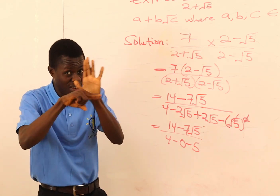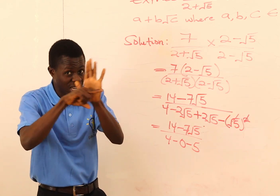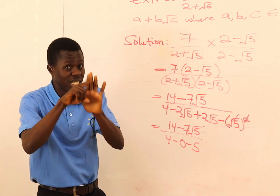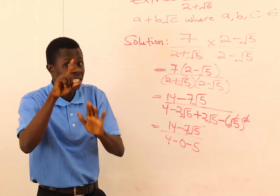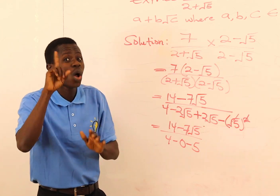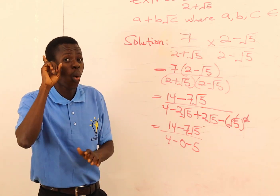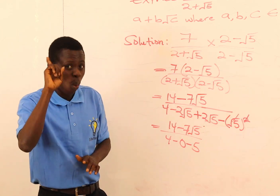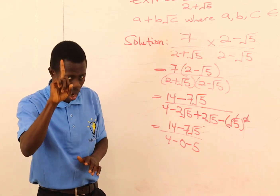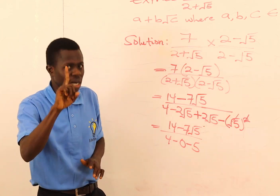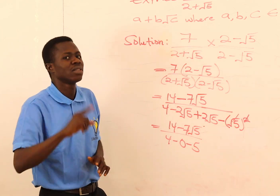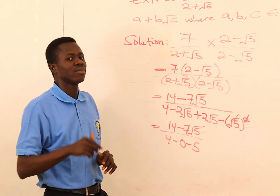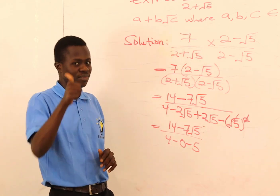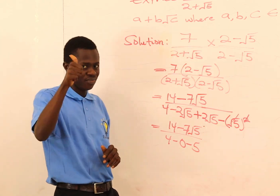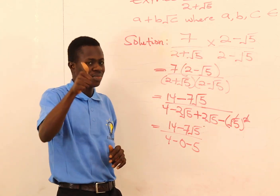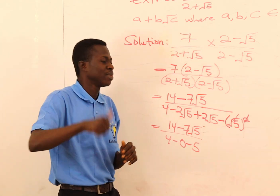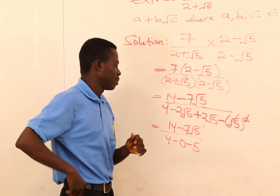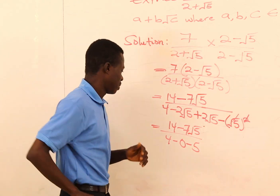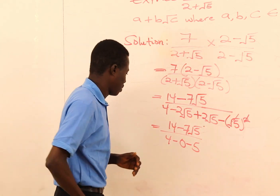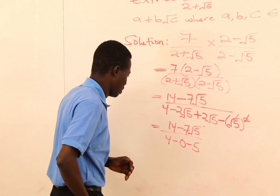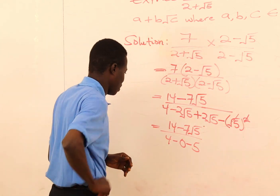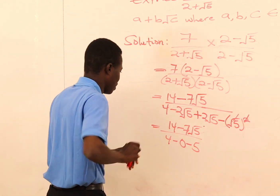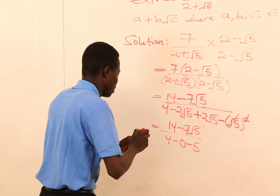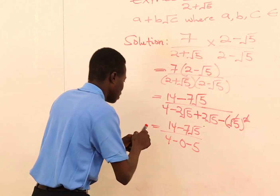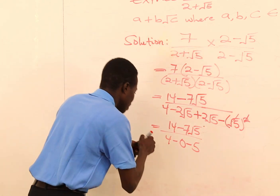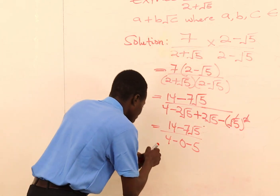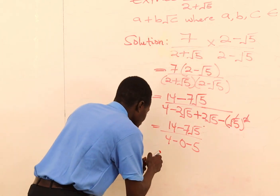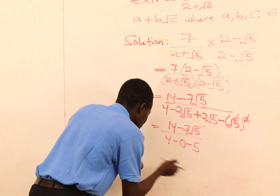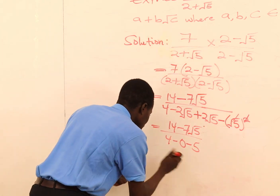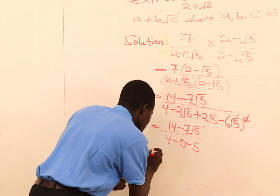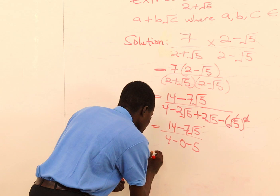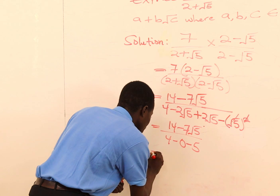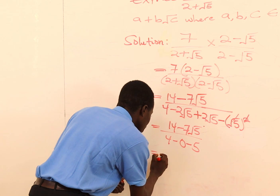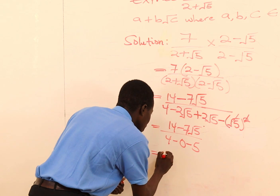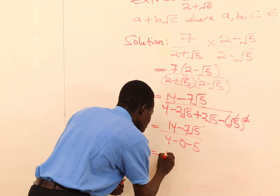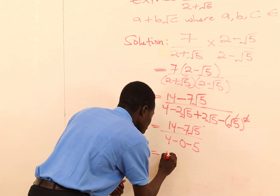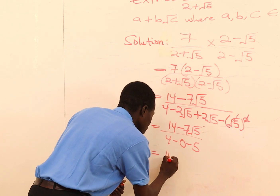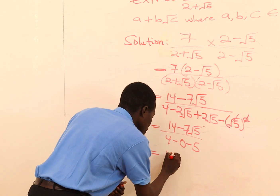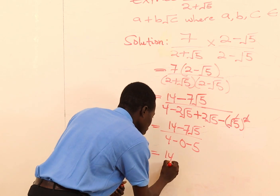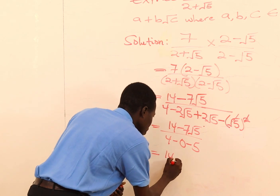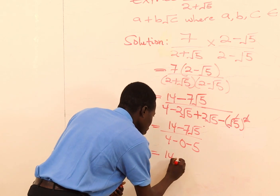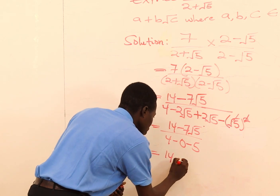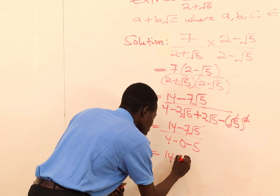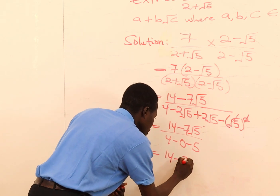minus 5, or 4 minus 5, and the answer will give us -1,